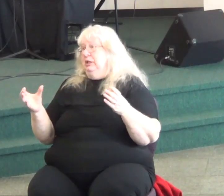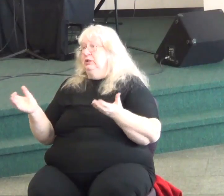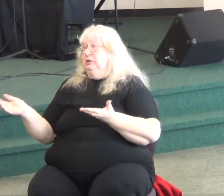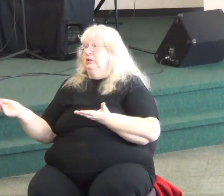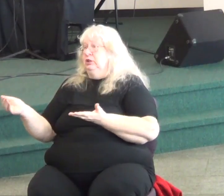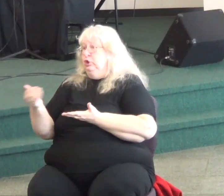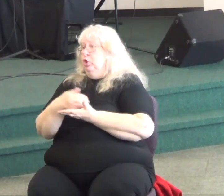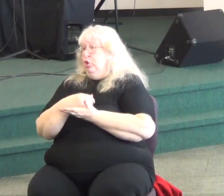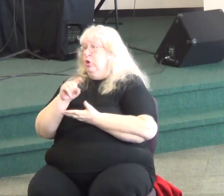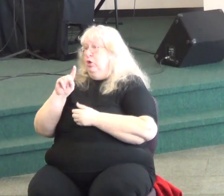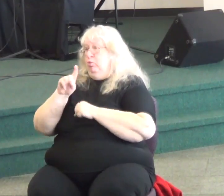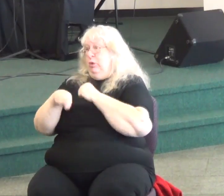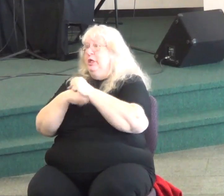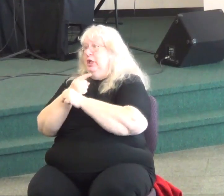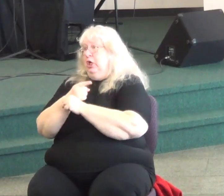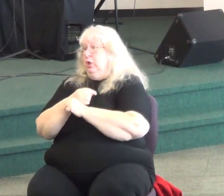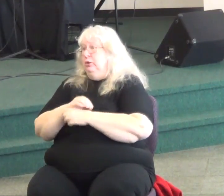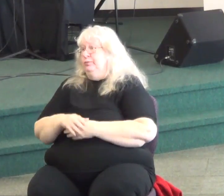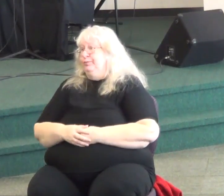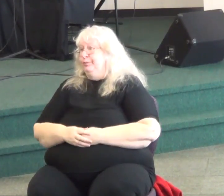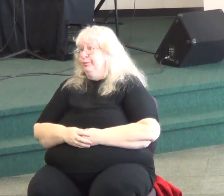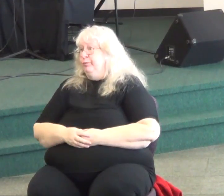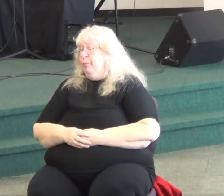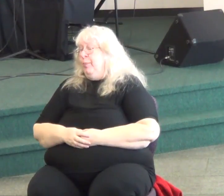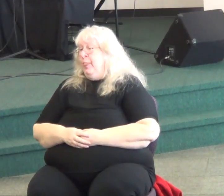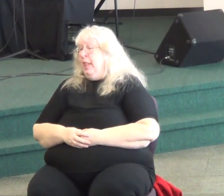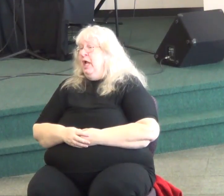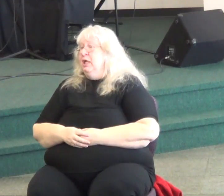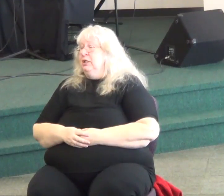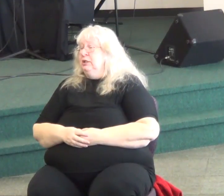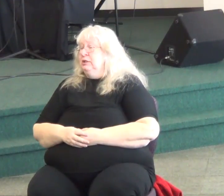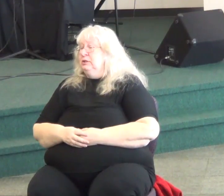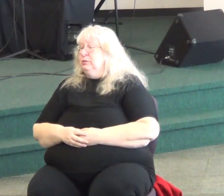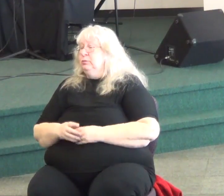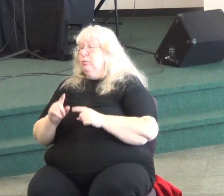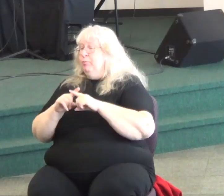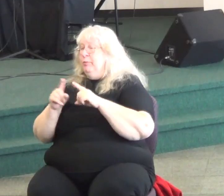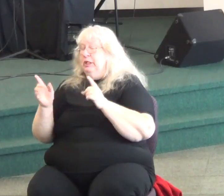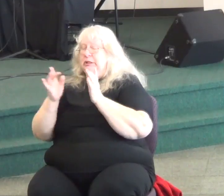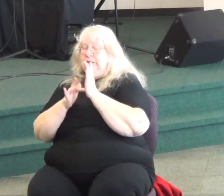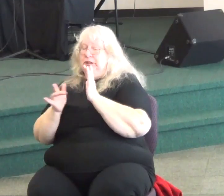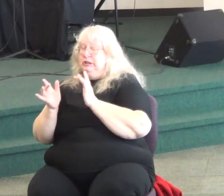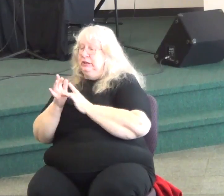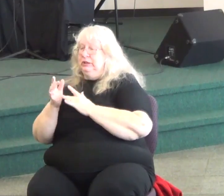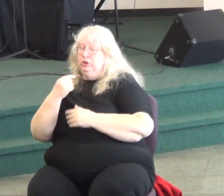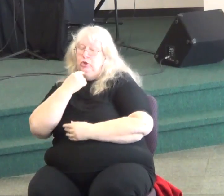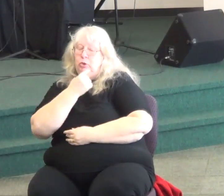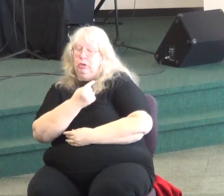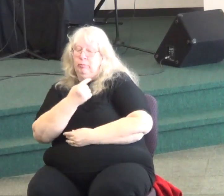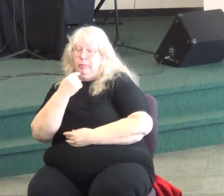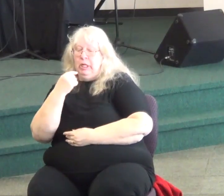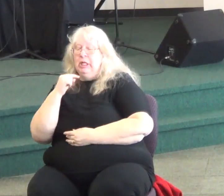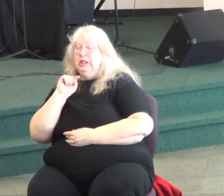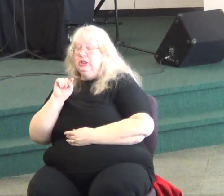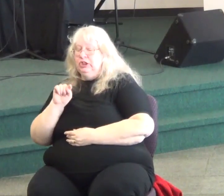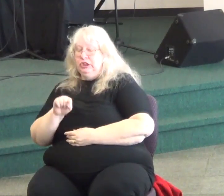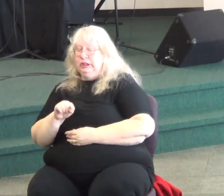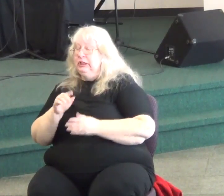Mary anointed Jesus, and the news had traveled that Jesus is on his way. And with that expectation,